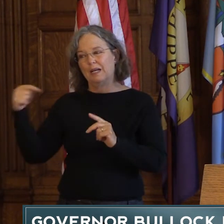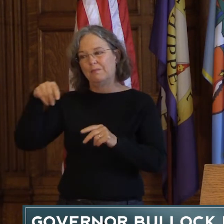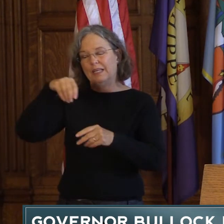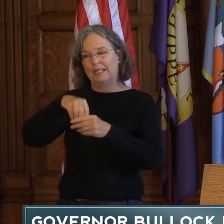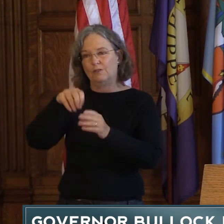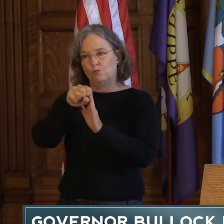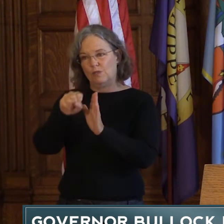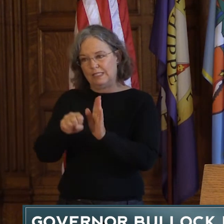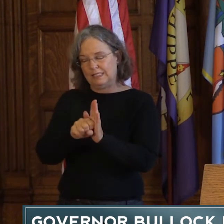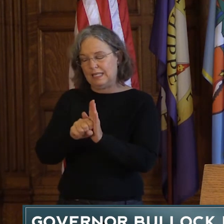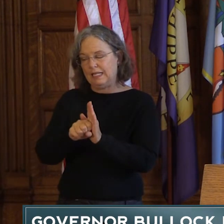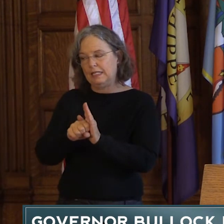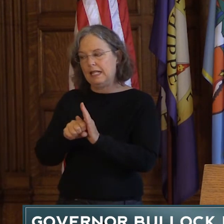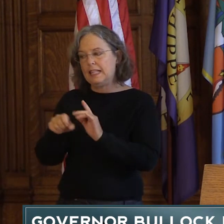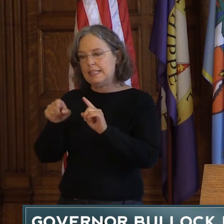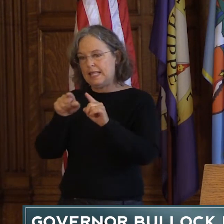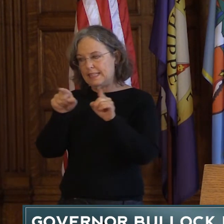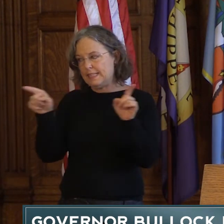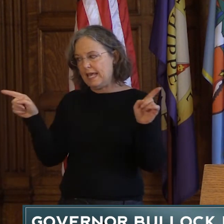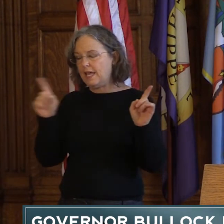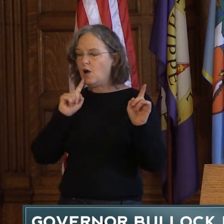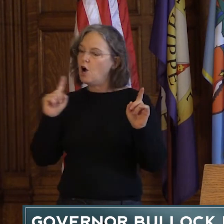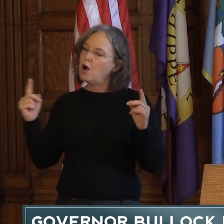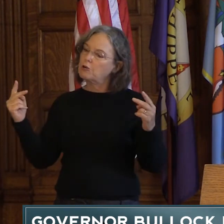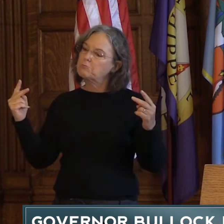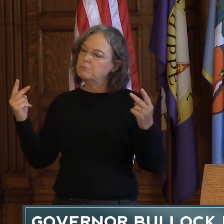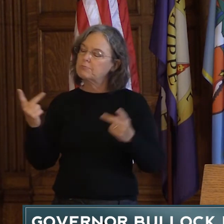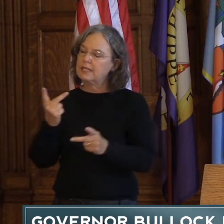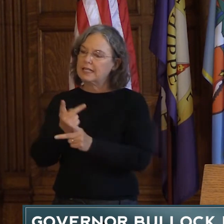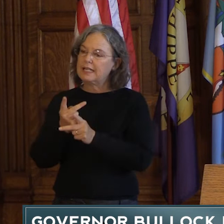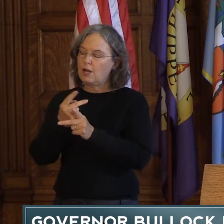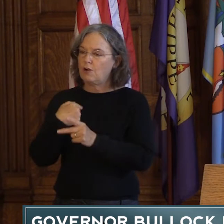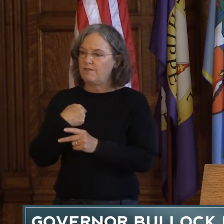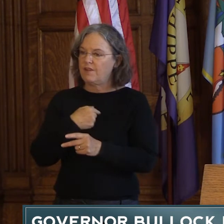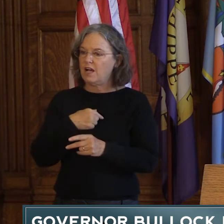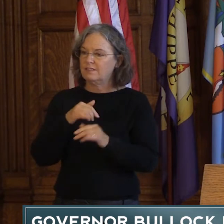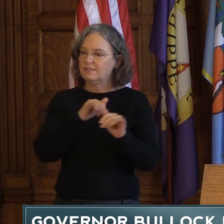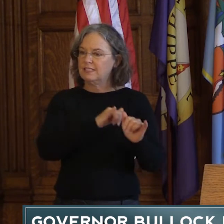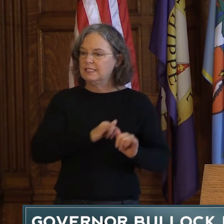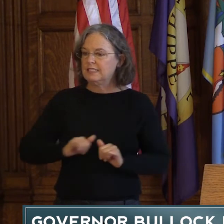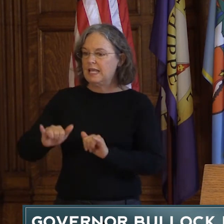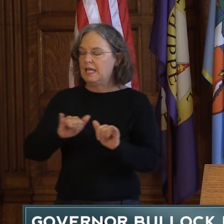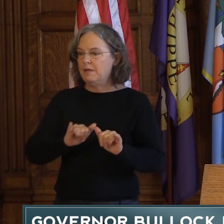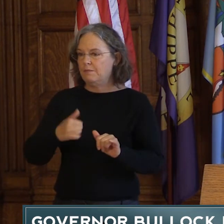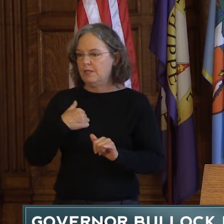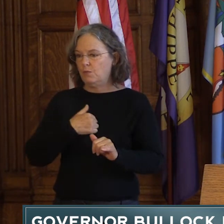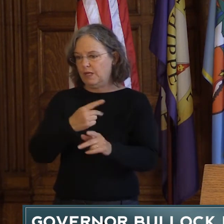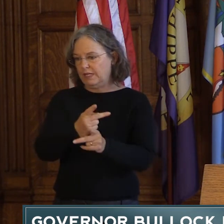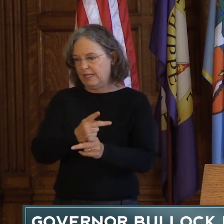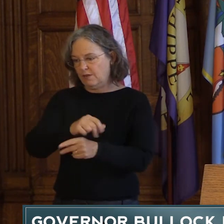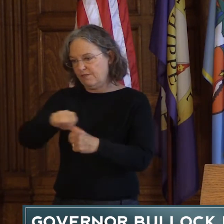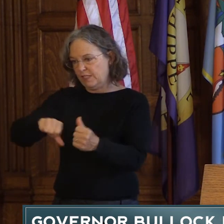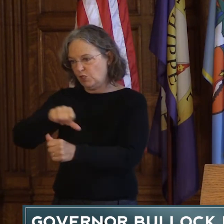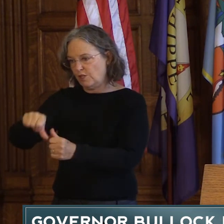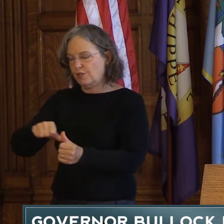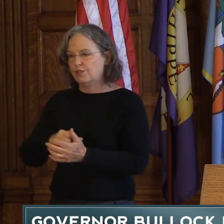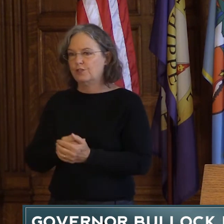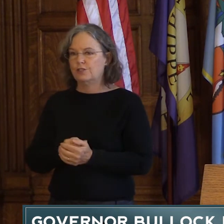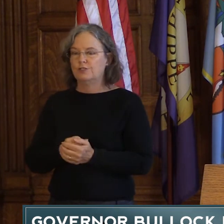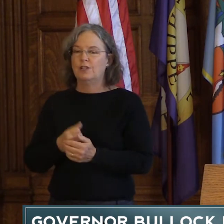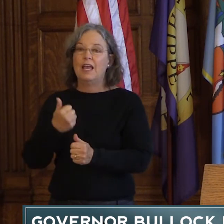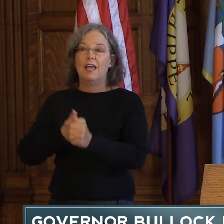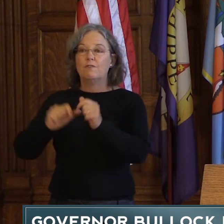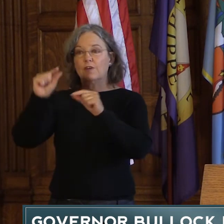is treating Montanans just like we've been treating one another to slow the spread. So every governor is going to make their own